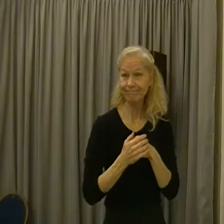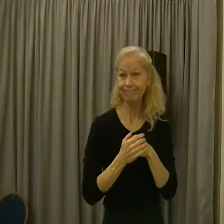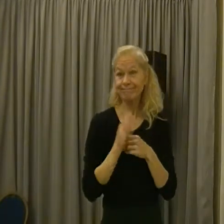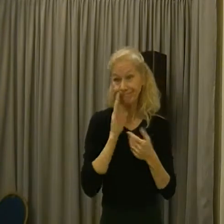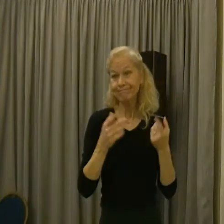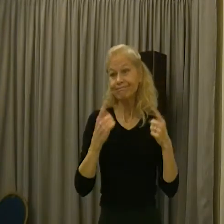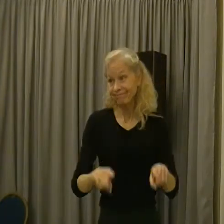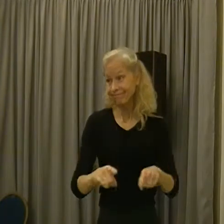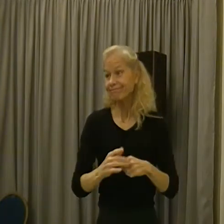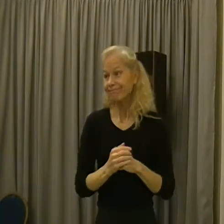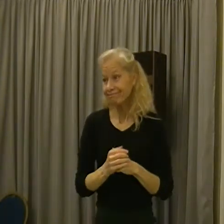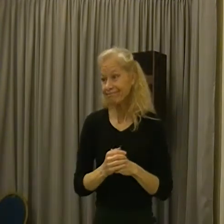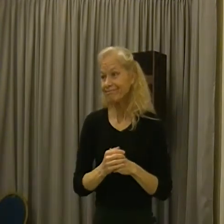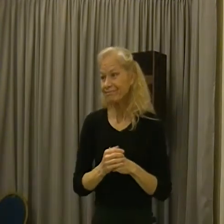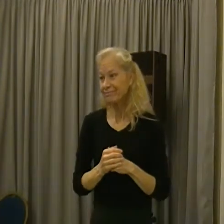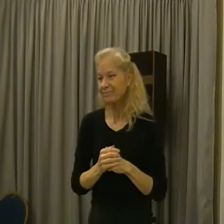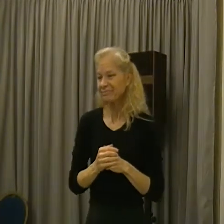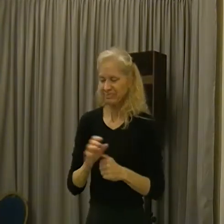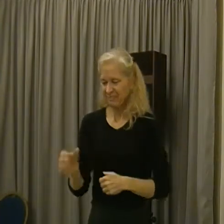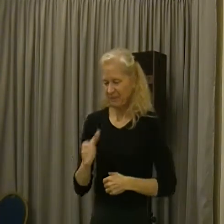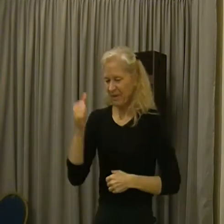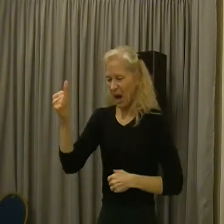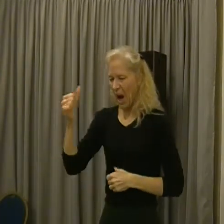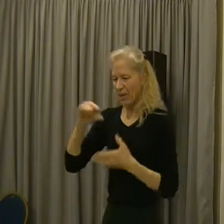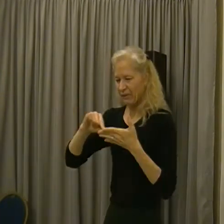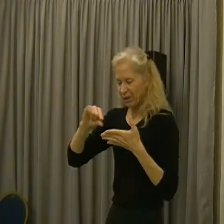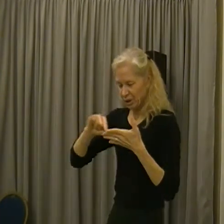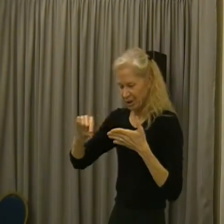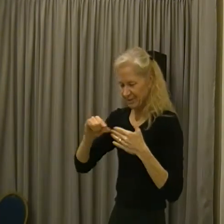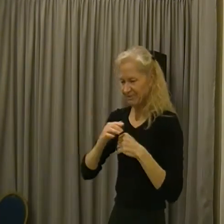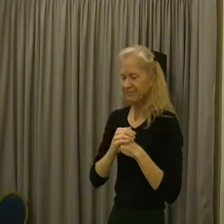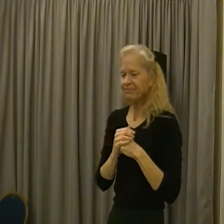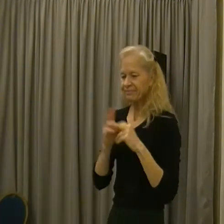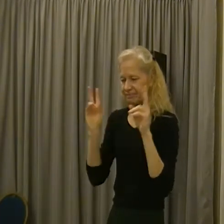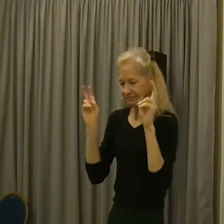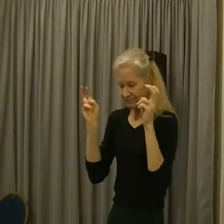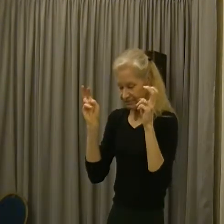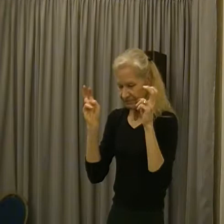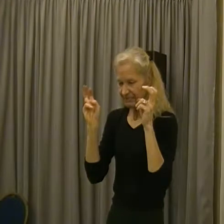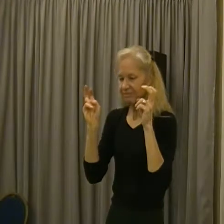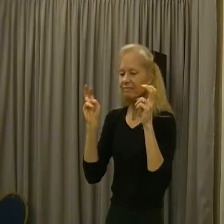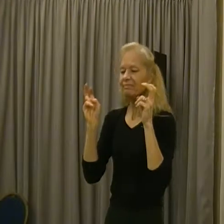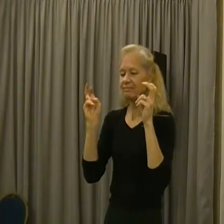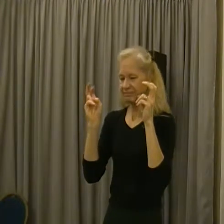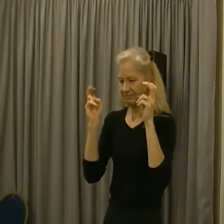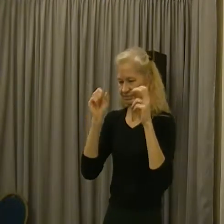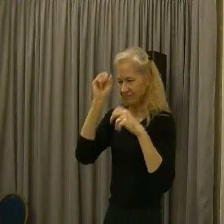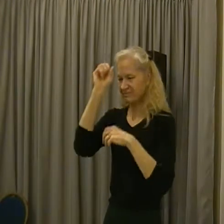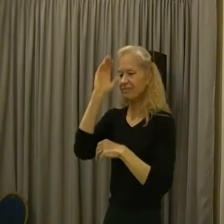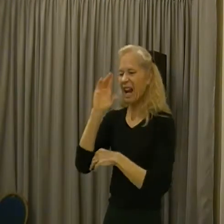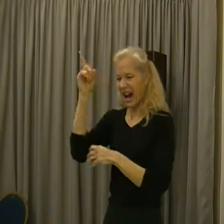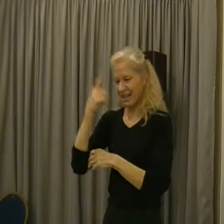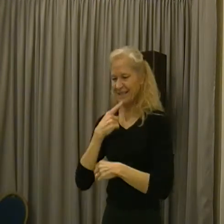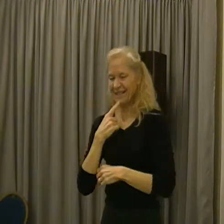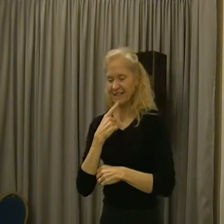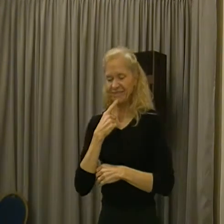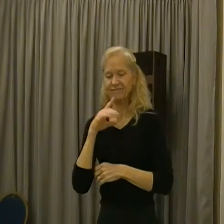1 Peter 1:24, for all flesh is as grass, and all the glory of man is a flower of grass. The grass withereth, and the flower thereof